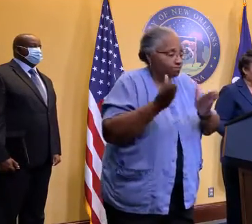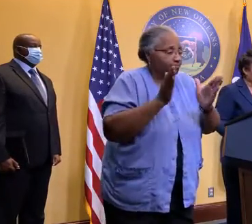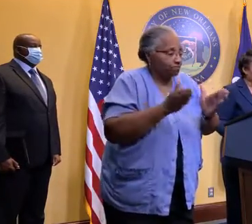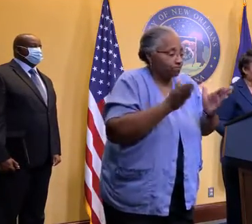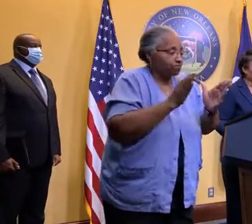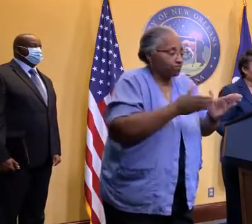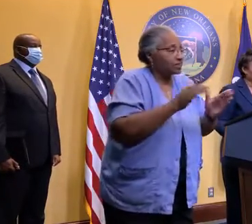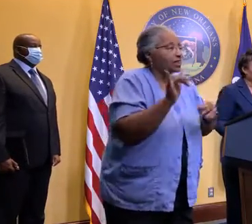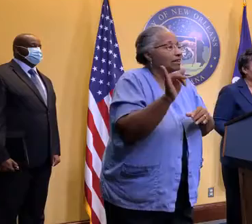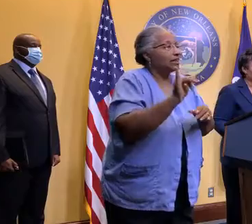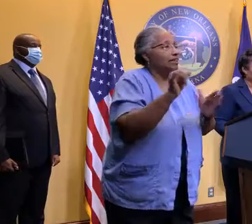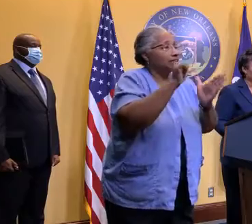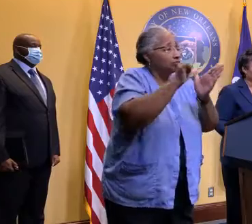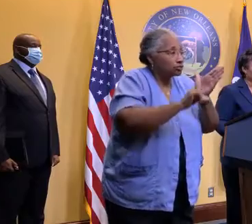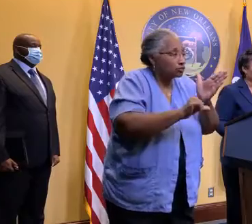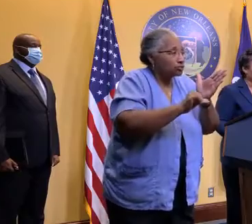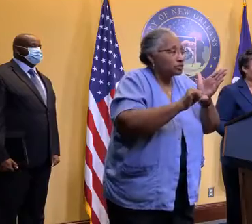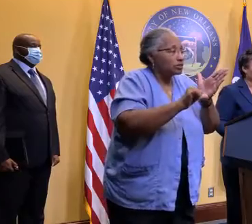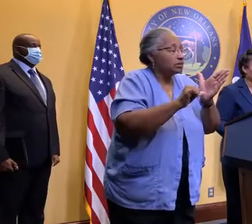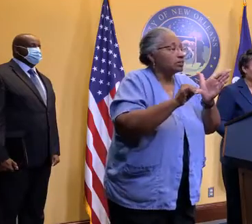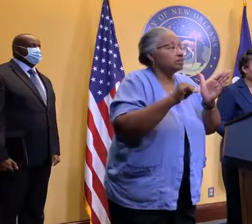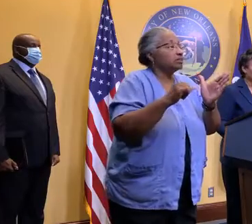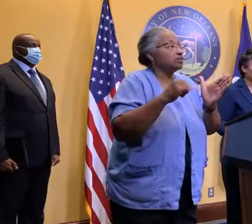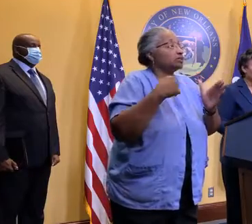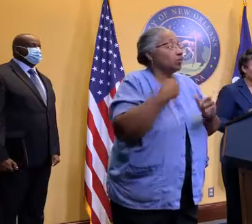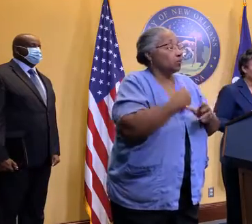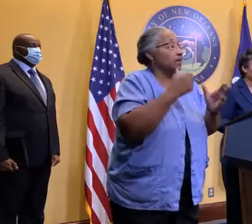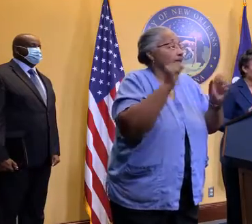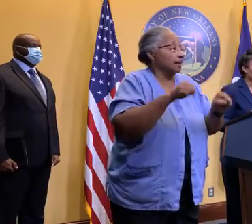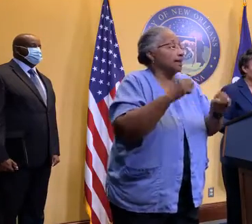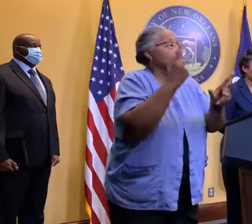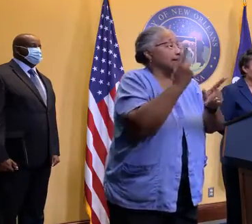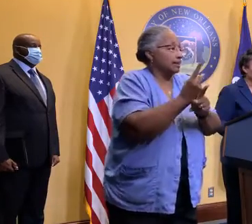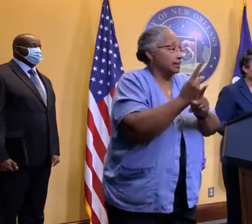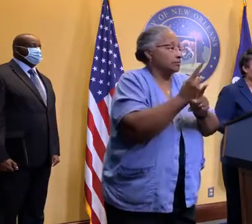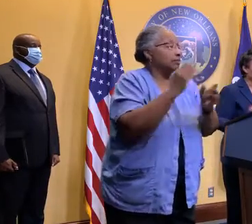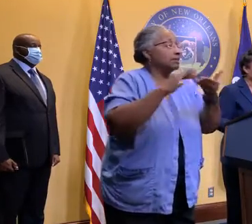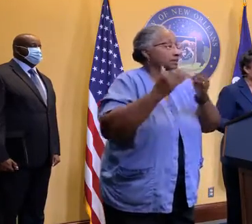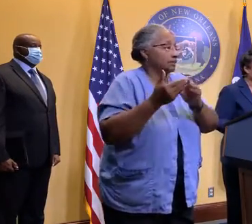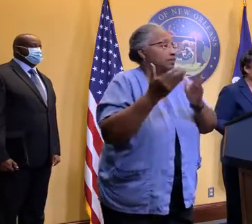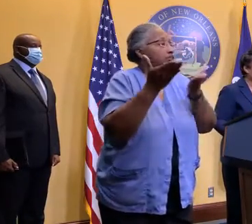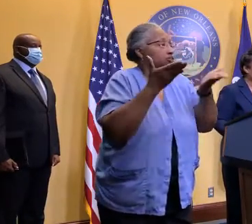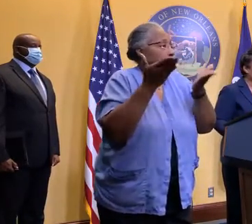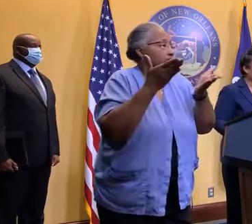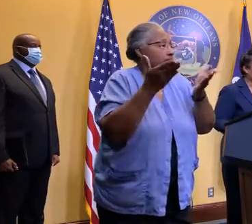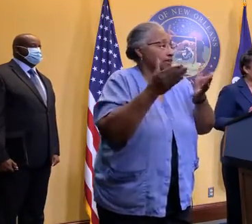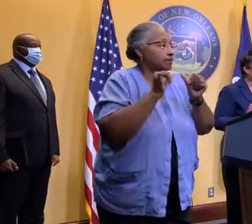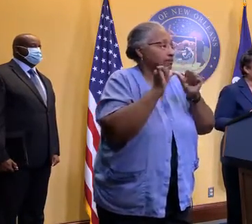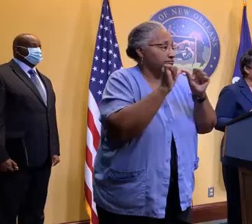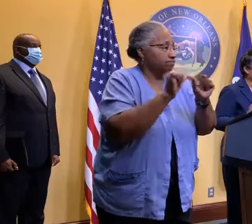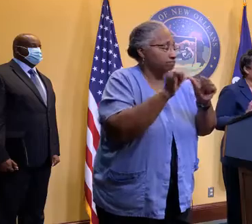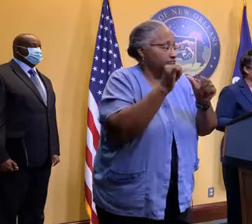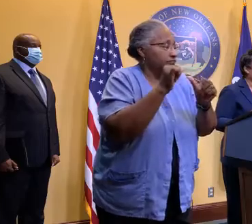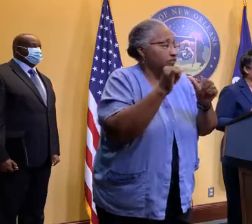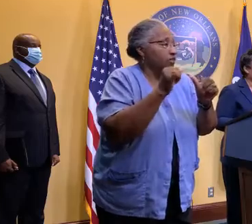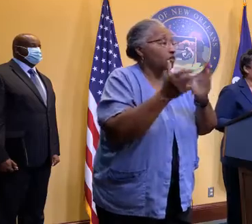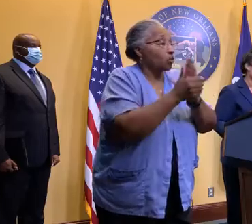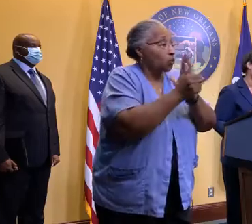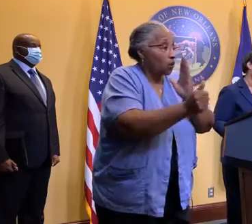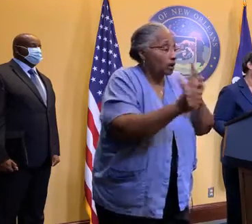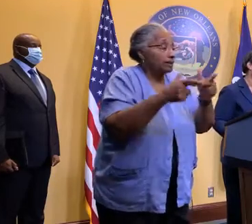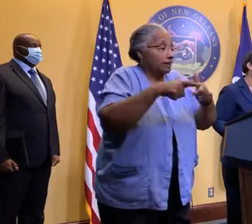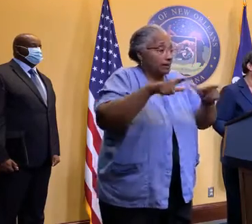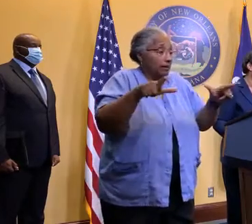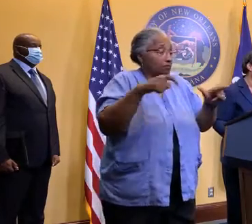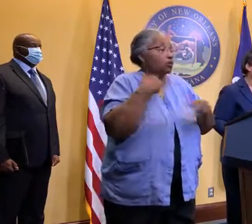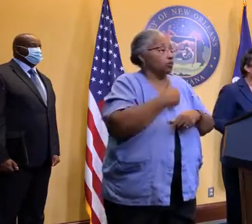even surgical in some aspects so that we can keep city services going, at the quality and the level that